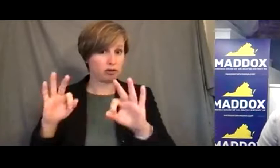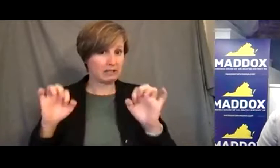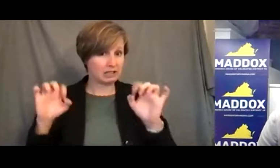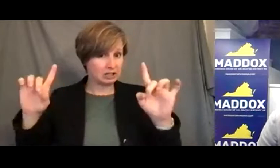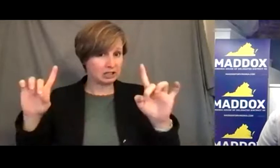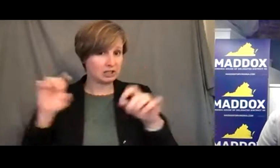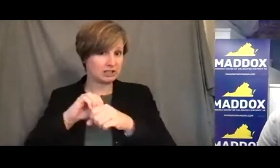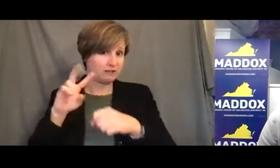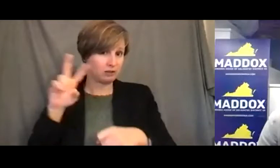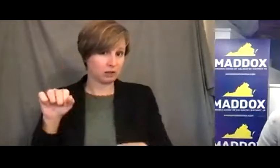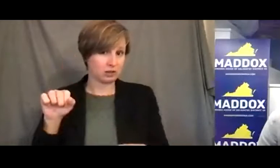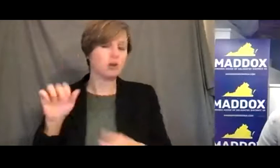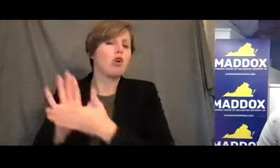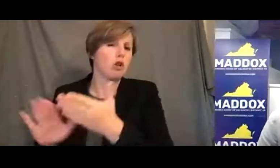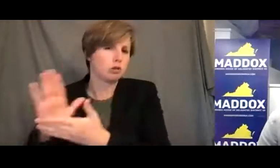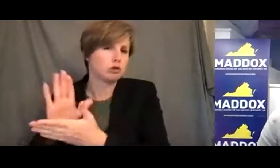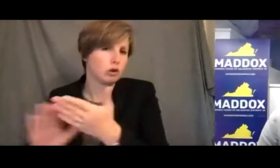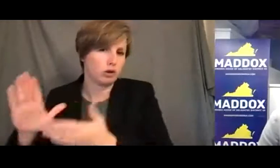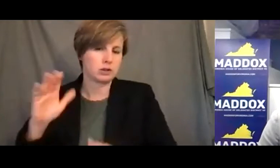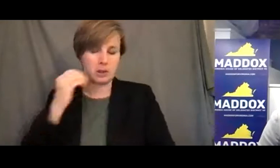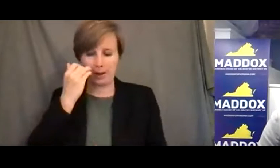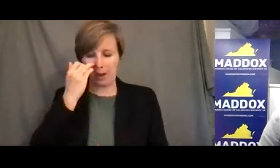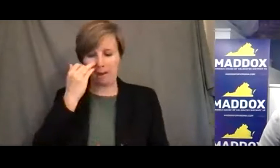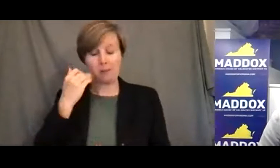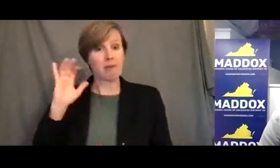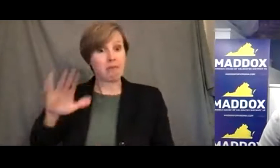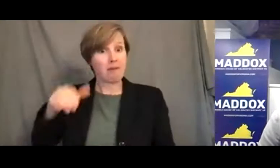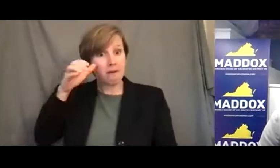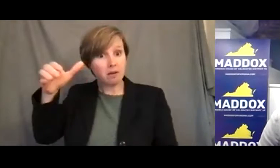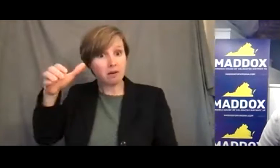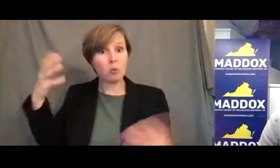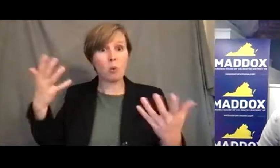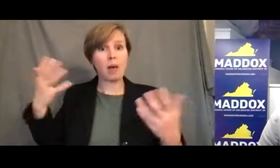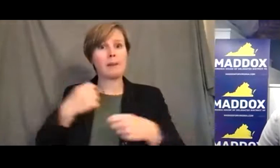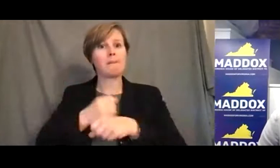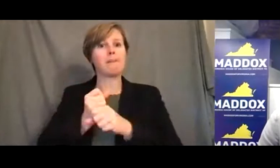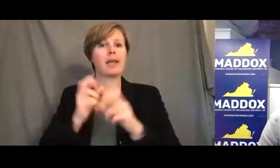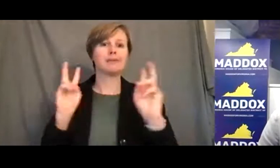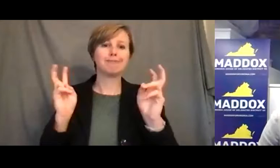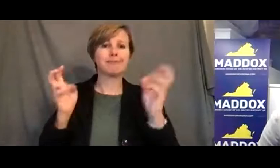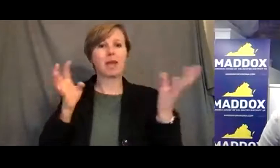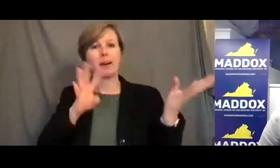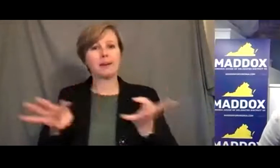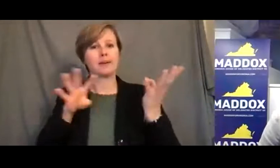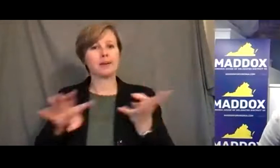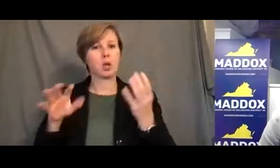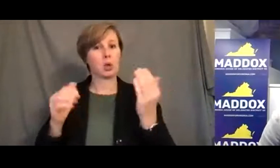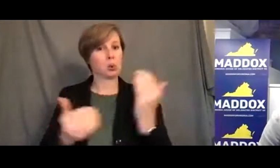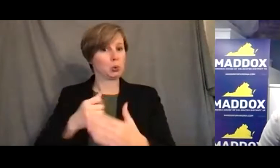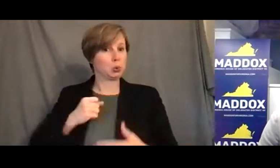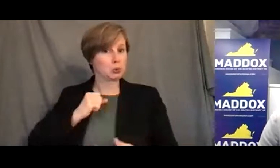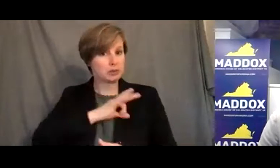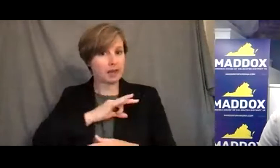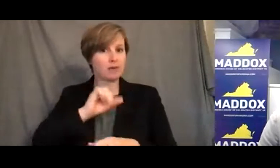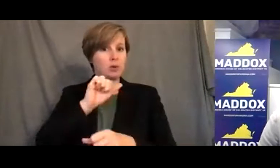in Virginia, college education in Virginia. The idea is to create a pipeline of new personnel who